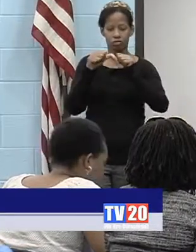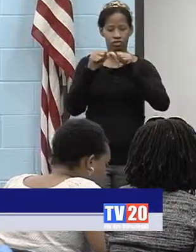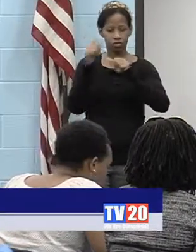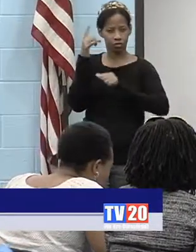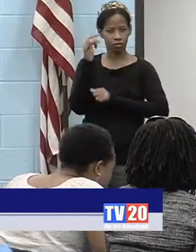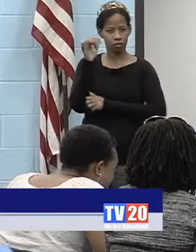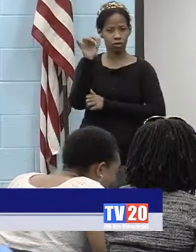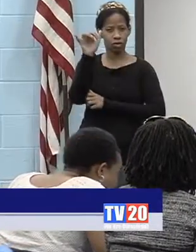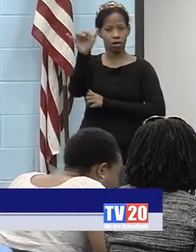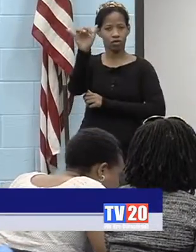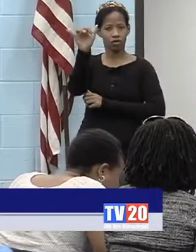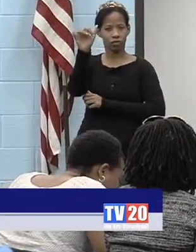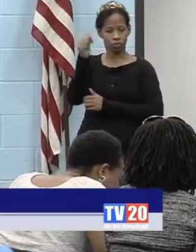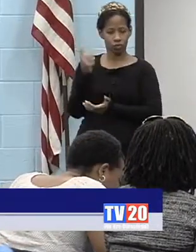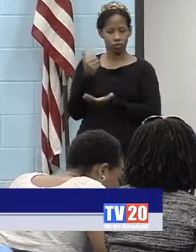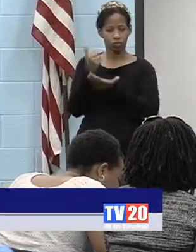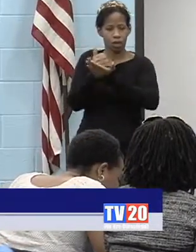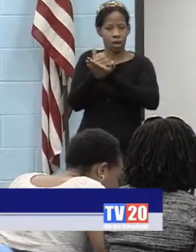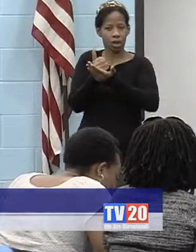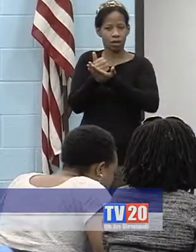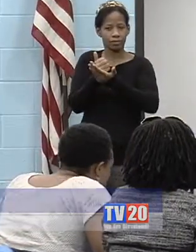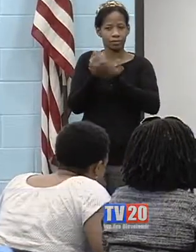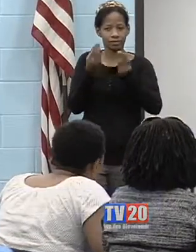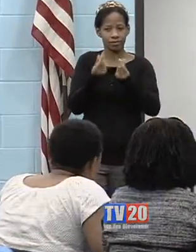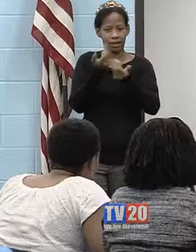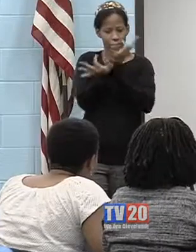allegiance to a land that's free.